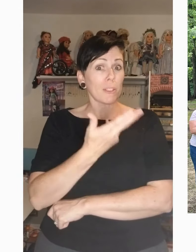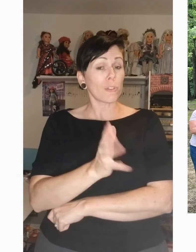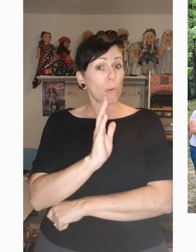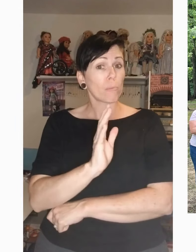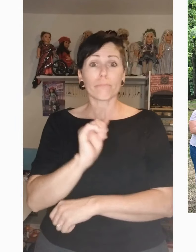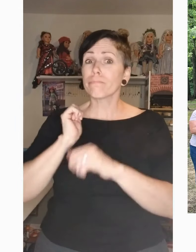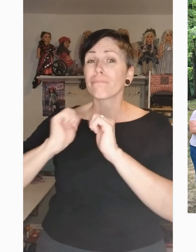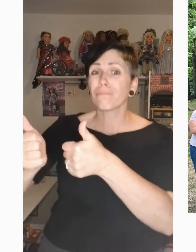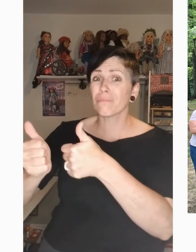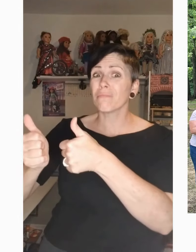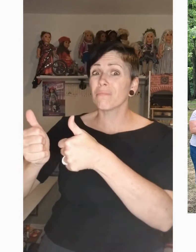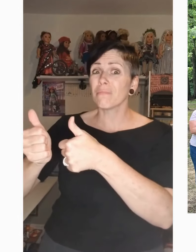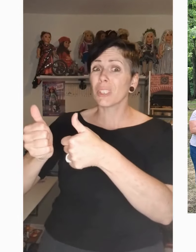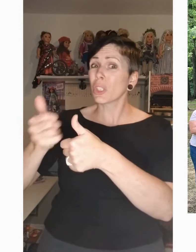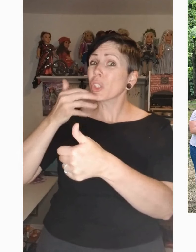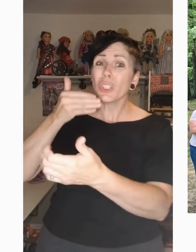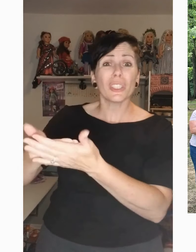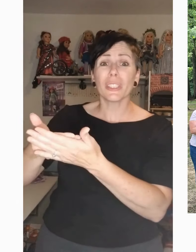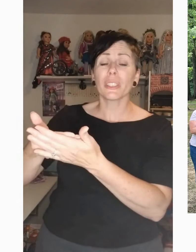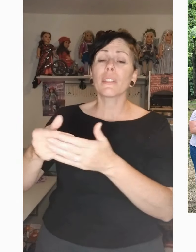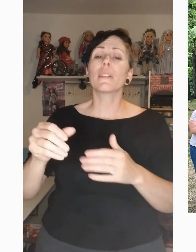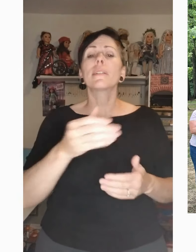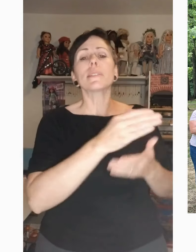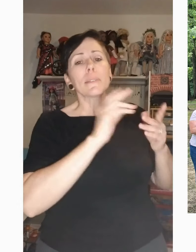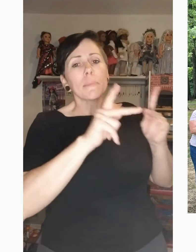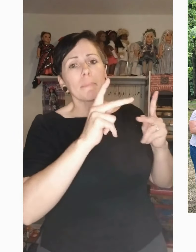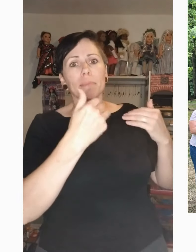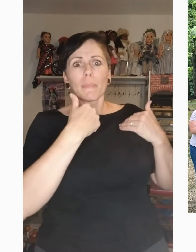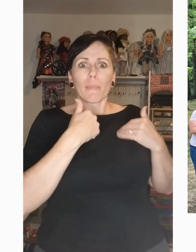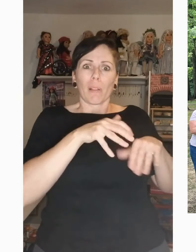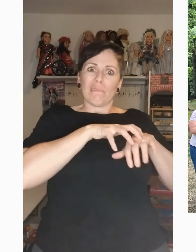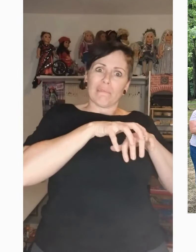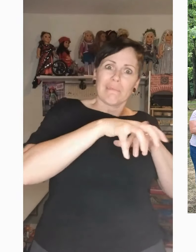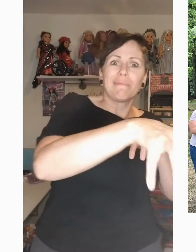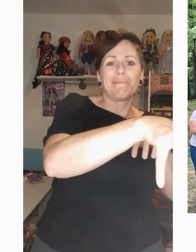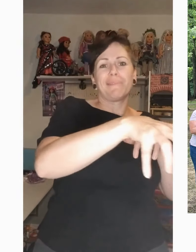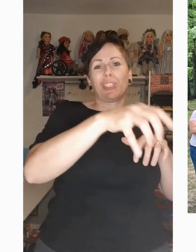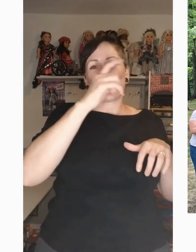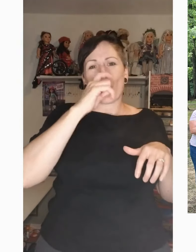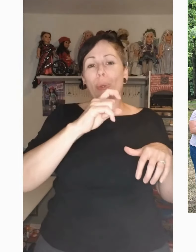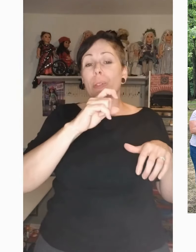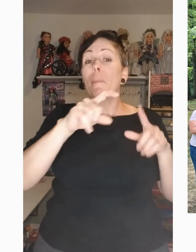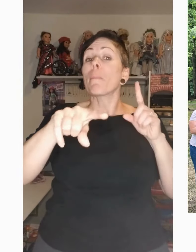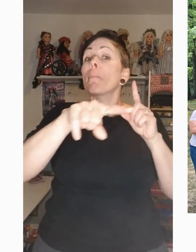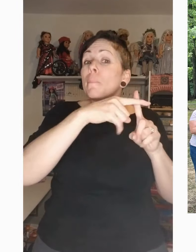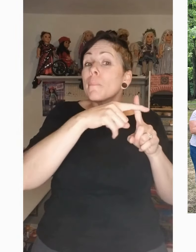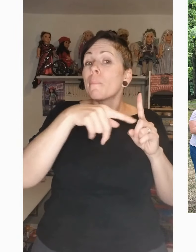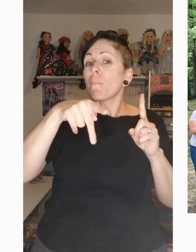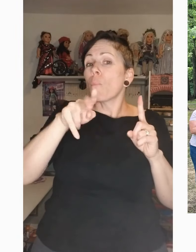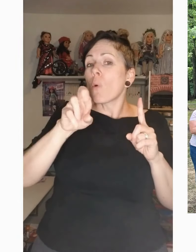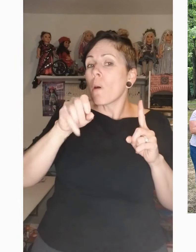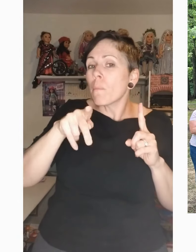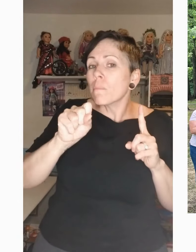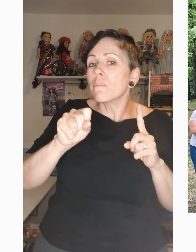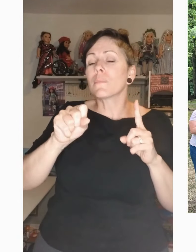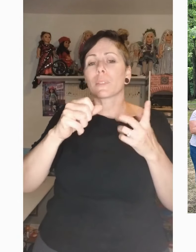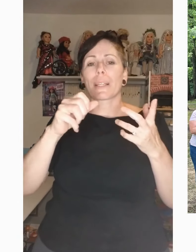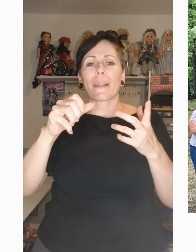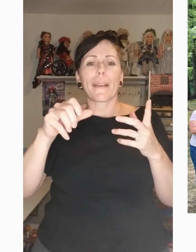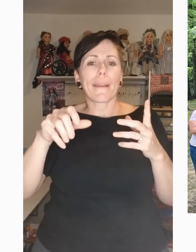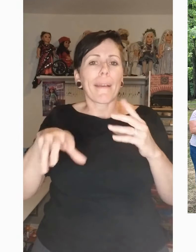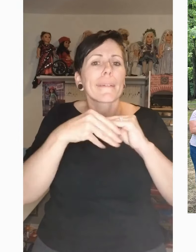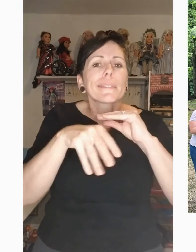and props and things like that. And we're happy to bring them. And some people either have smaller collections or they have a lot of dolls, but not a